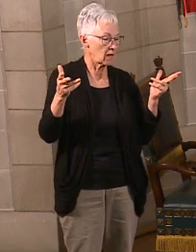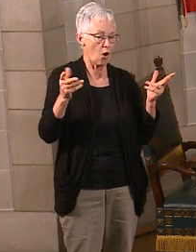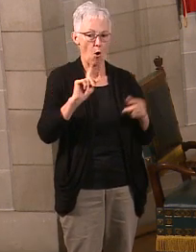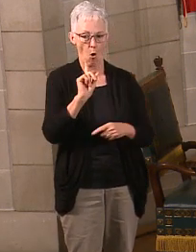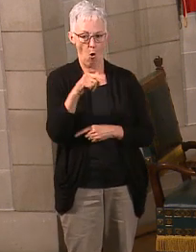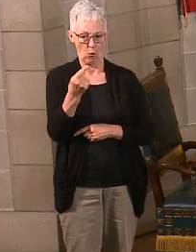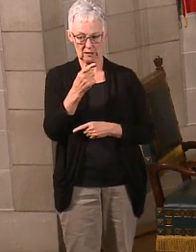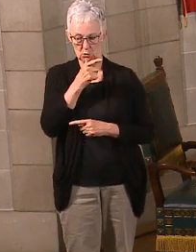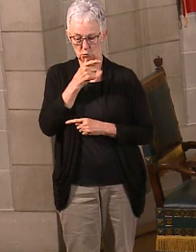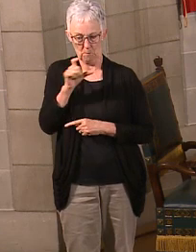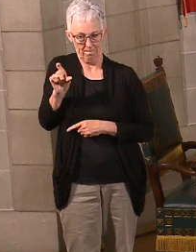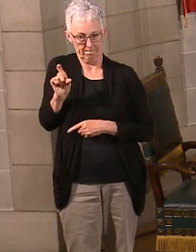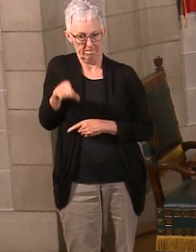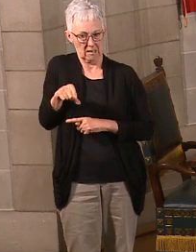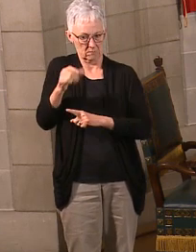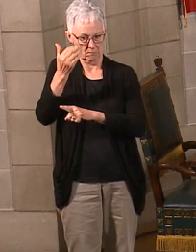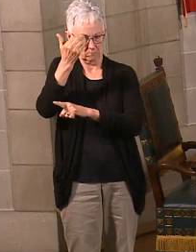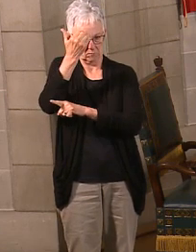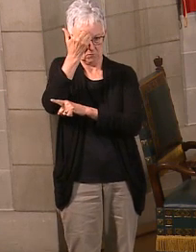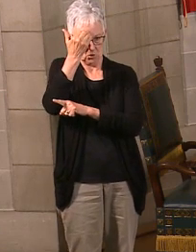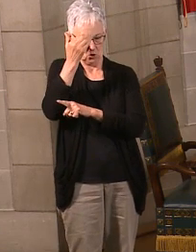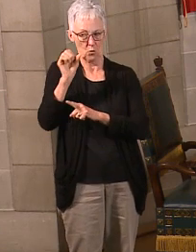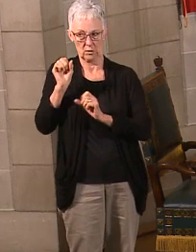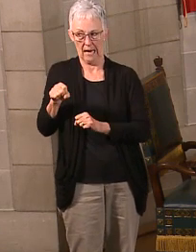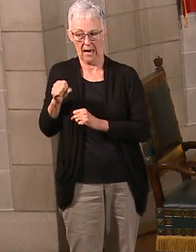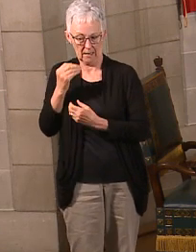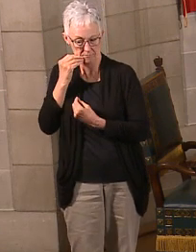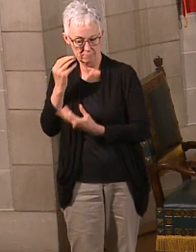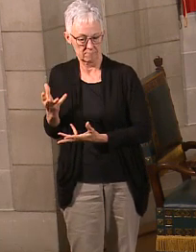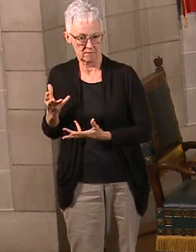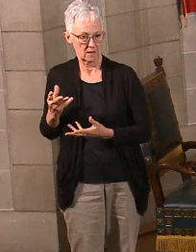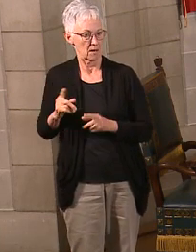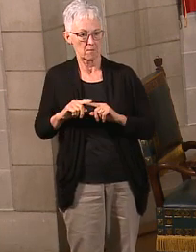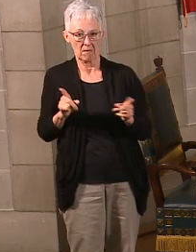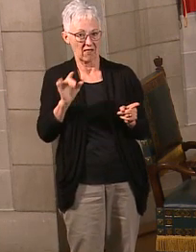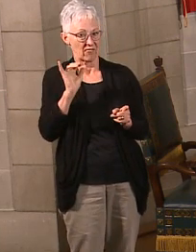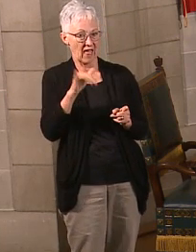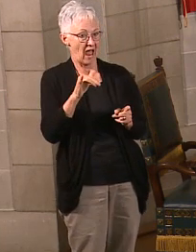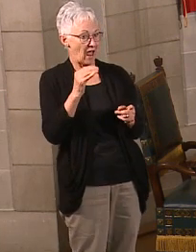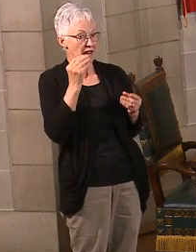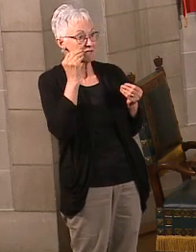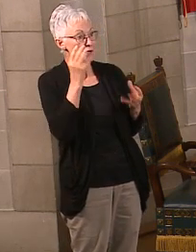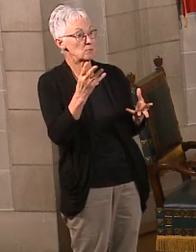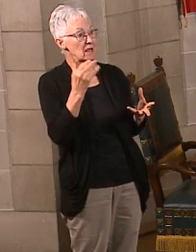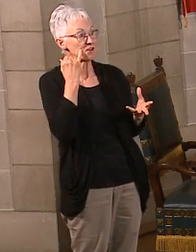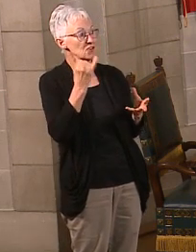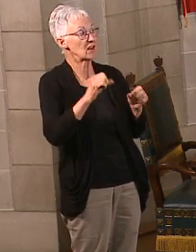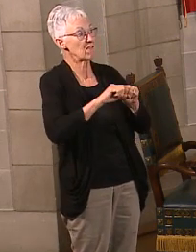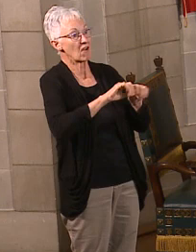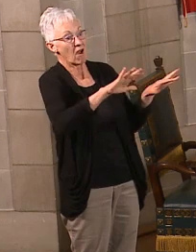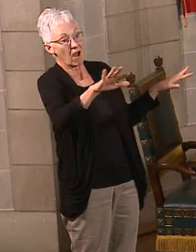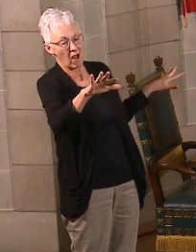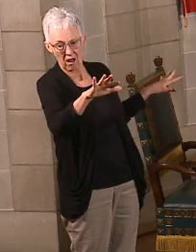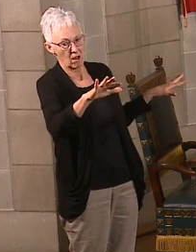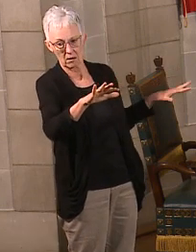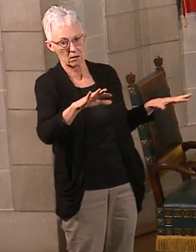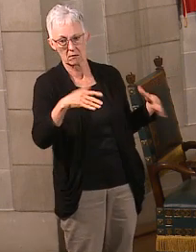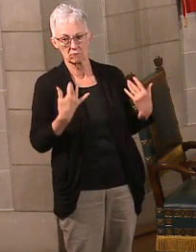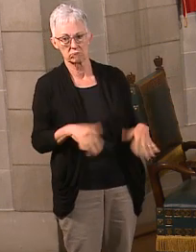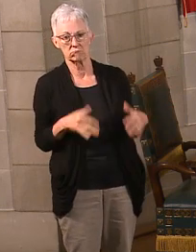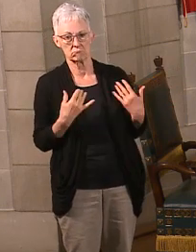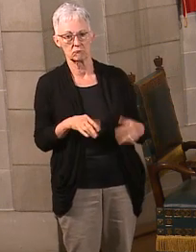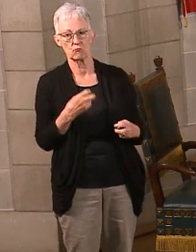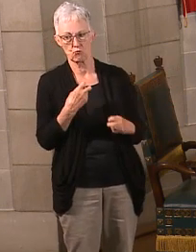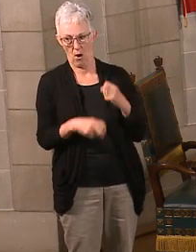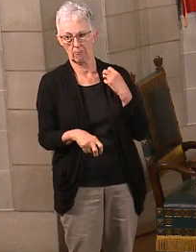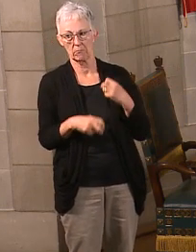need to know do, but it's information that can cause problems. If you look at some of the incidents that have happened in other facilities around the country just in the last